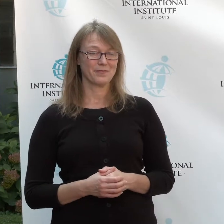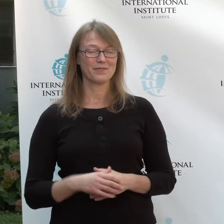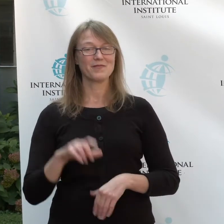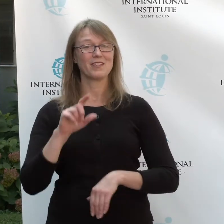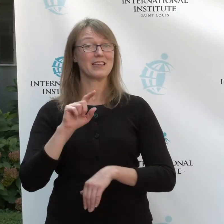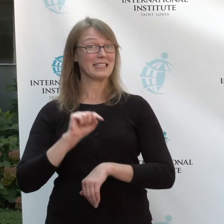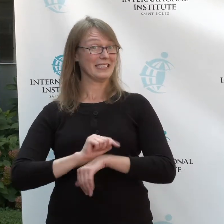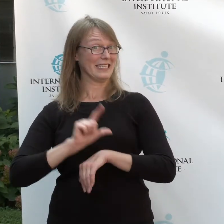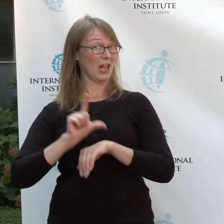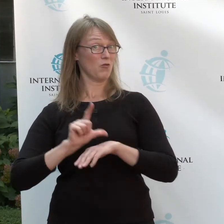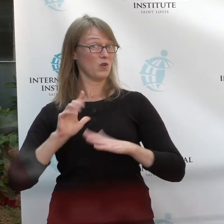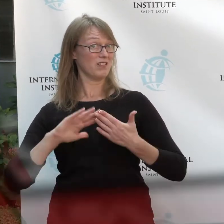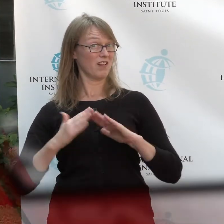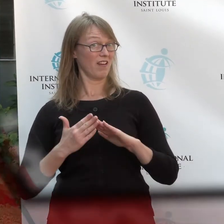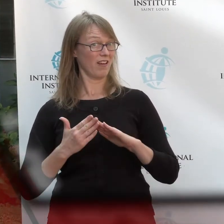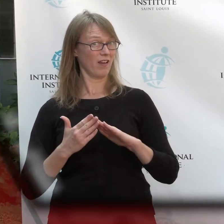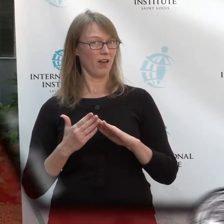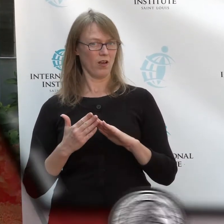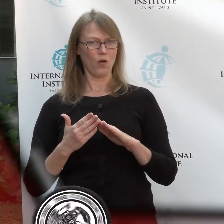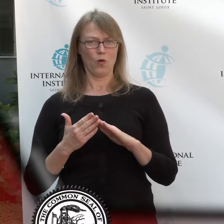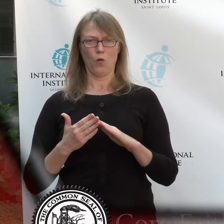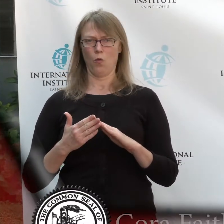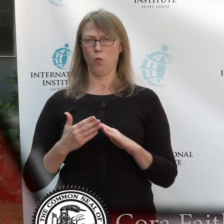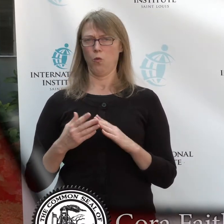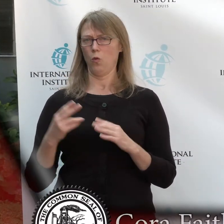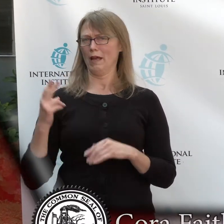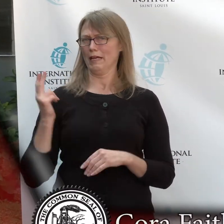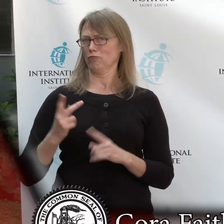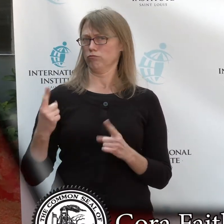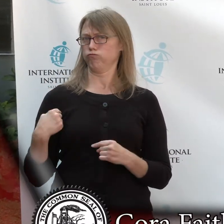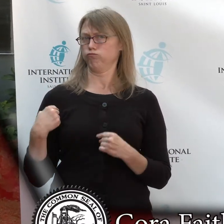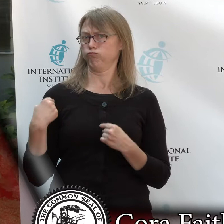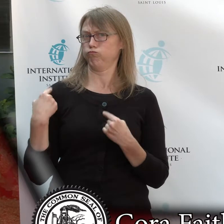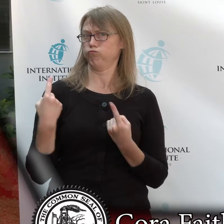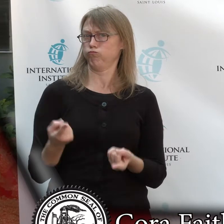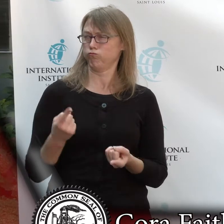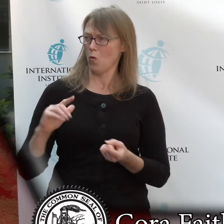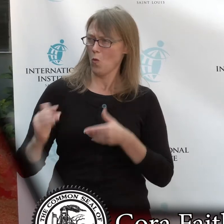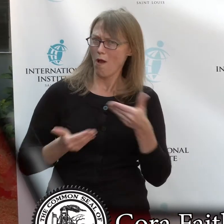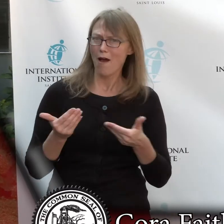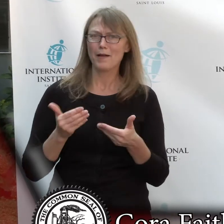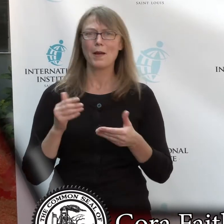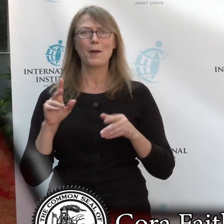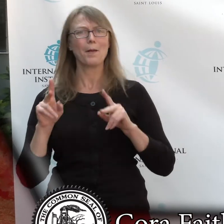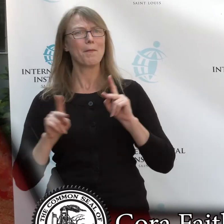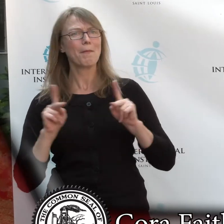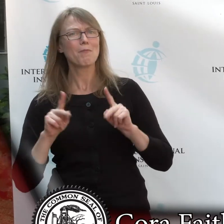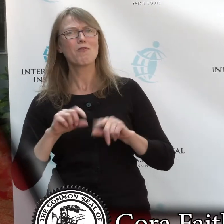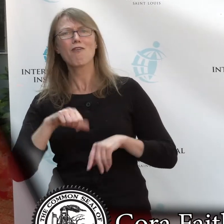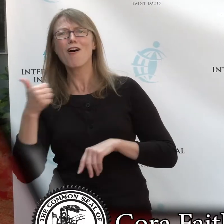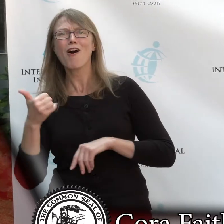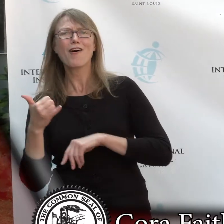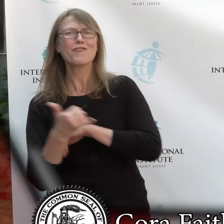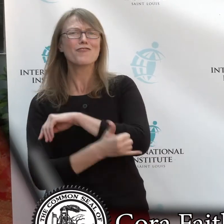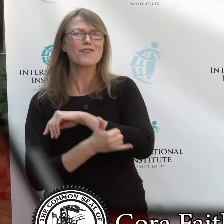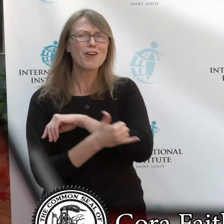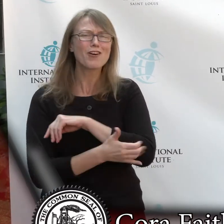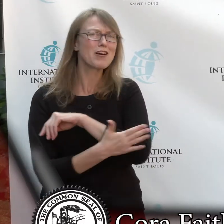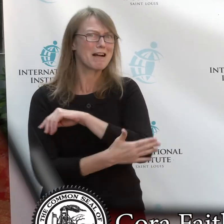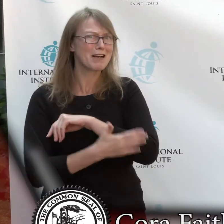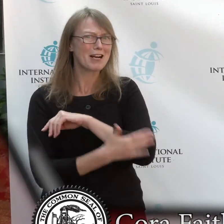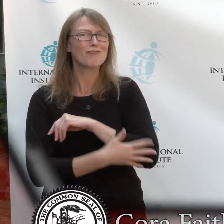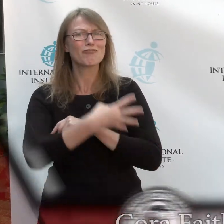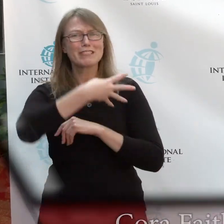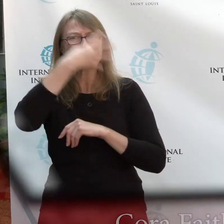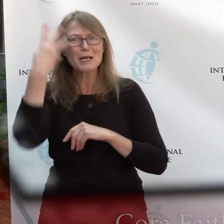St. Louis has a long history of welcoming refugees and immigrants to our region. Dr. Sam Page